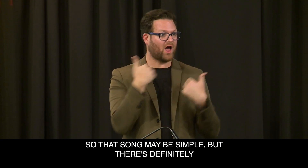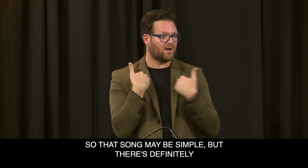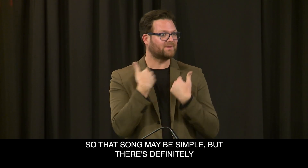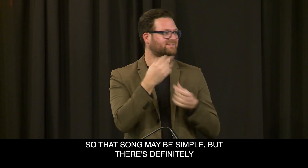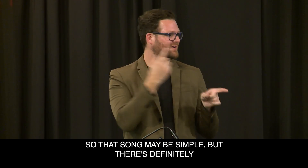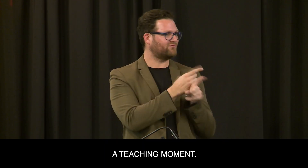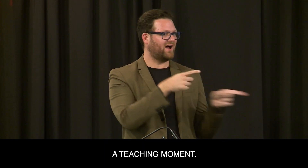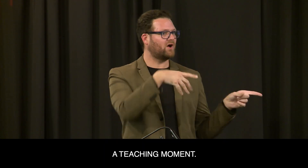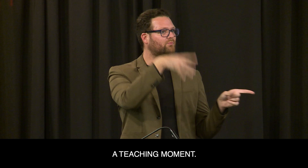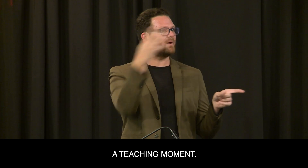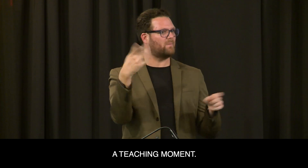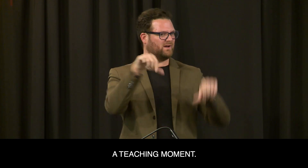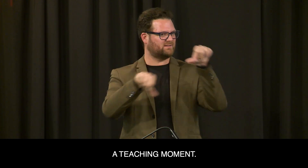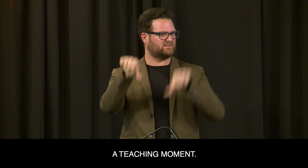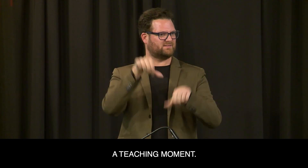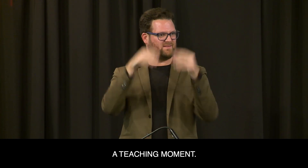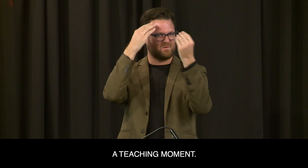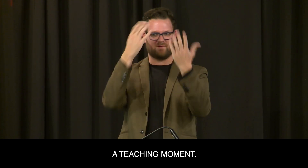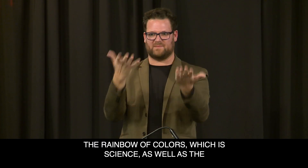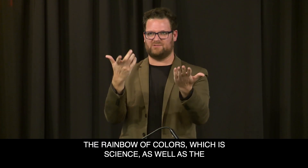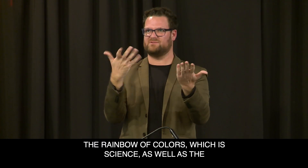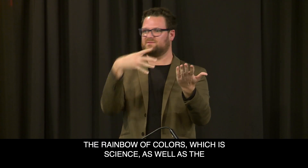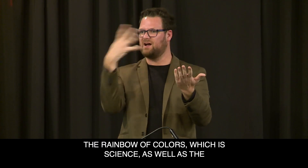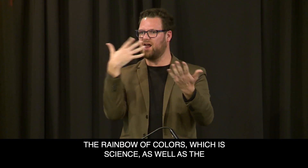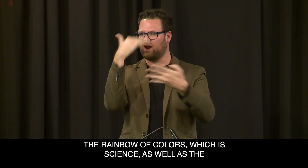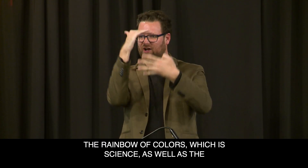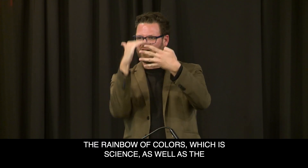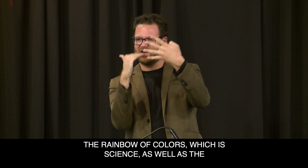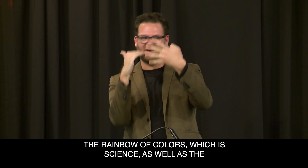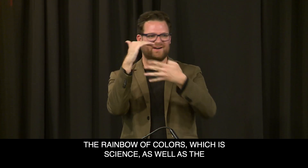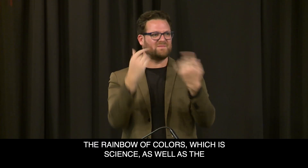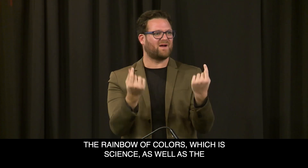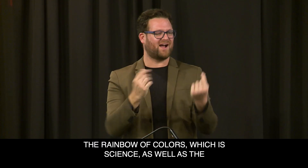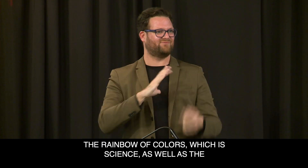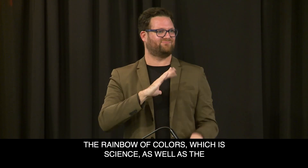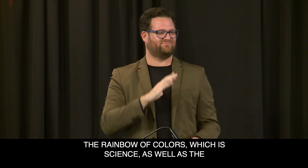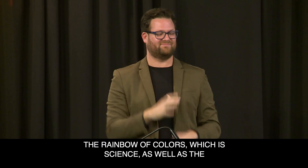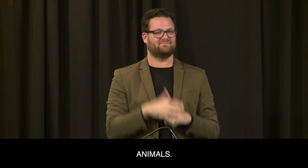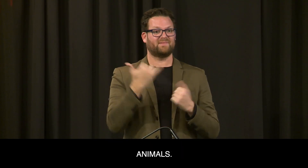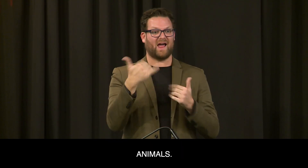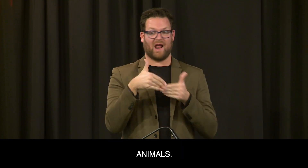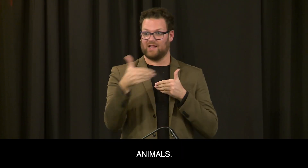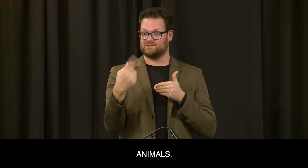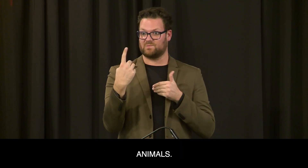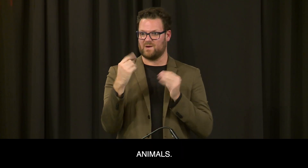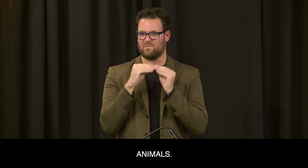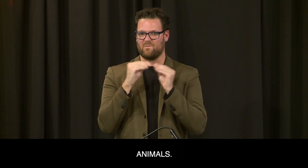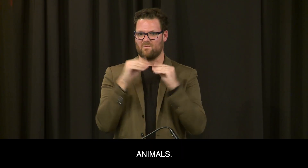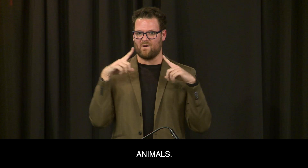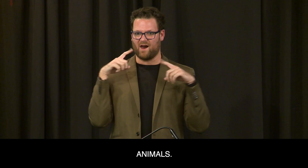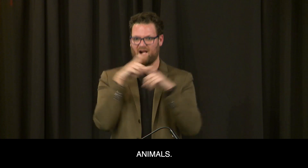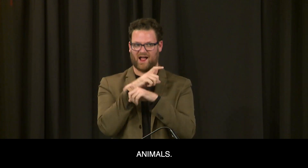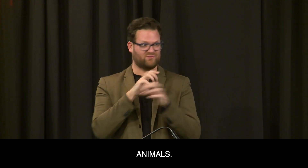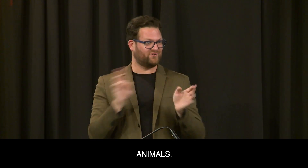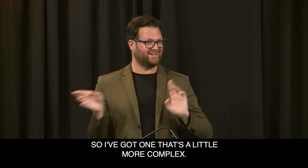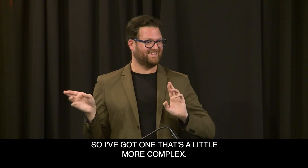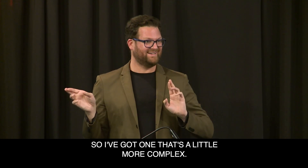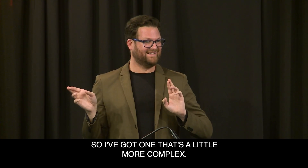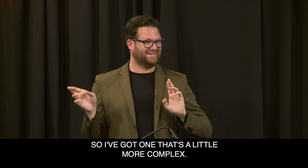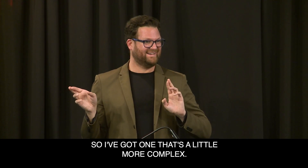definitely a teaching moment. The rainbow of colors, which is science, as well as the animals. So I've